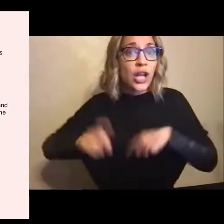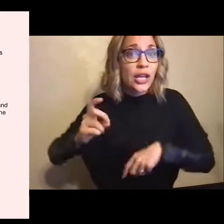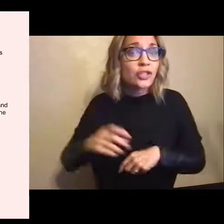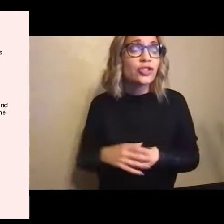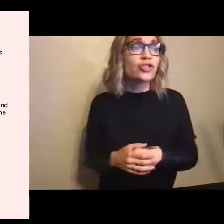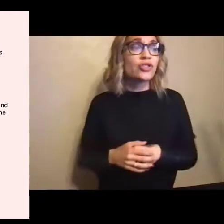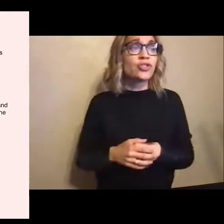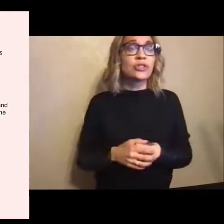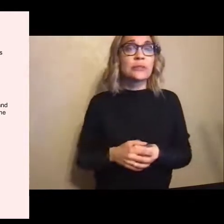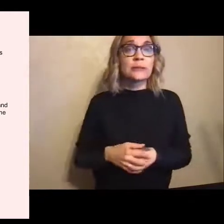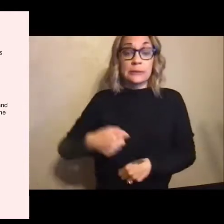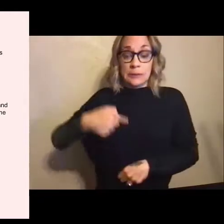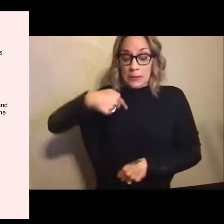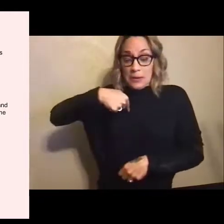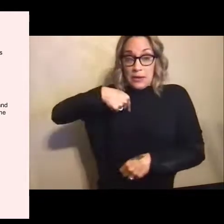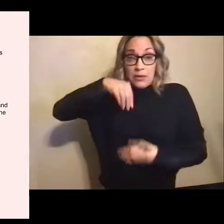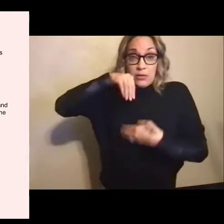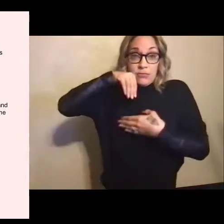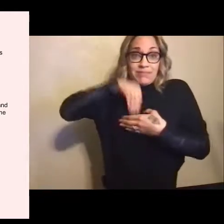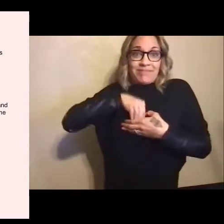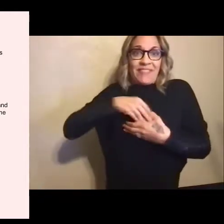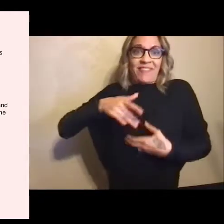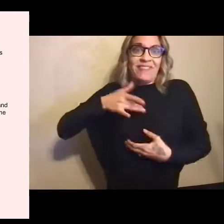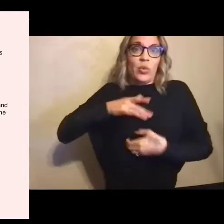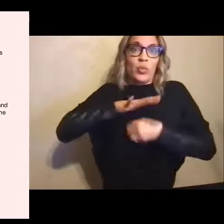the car to get the oil changed,